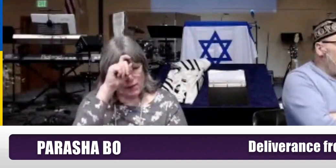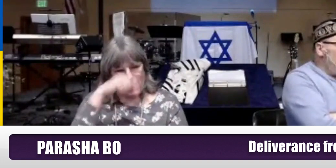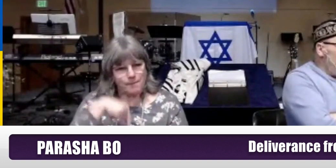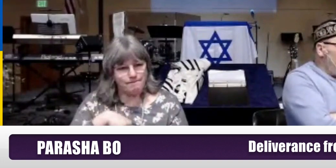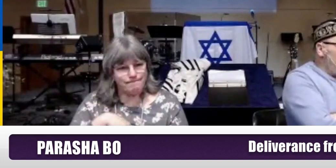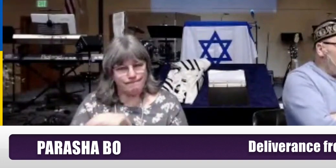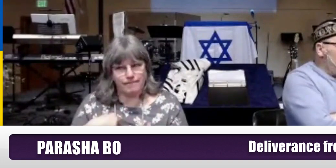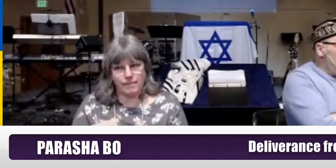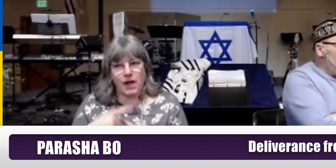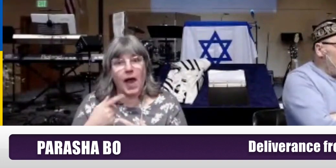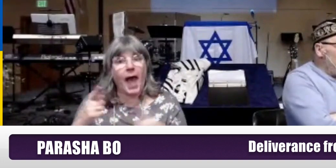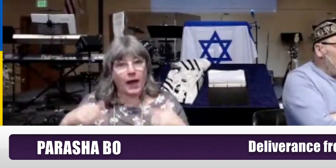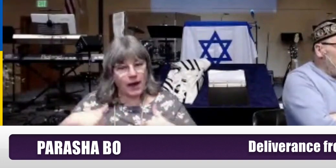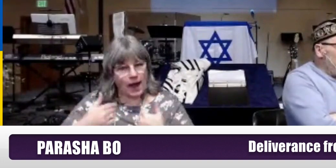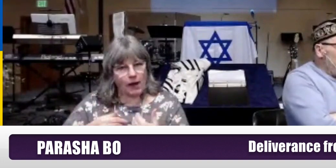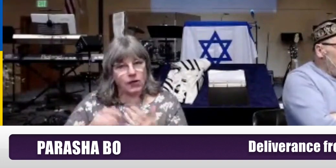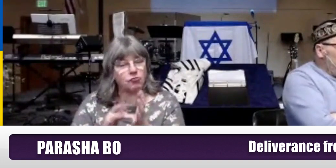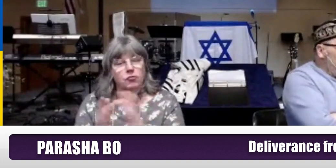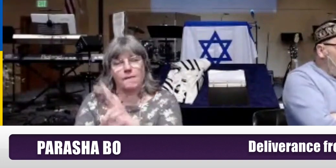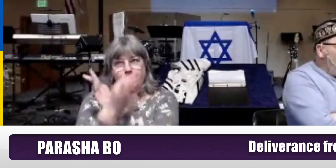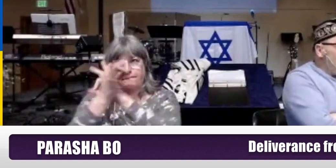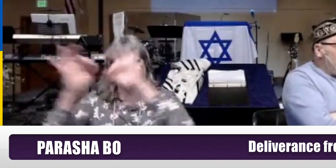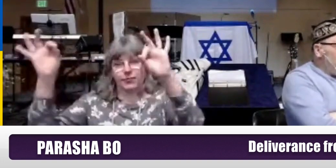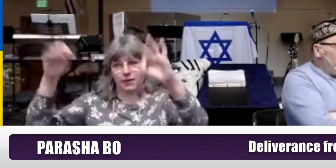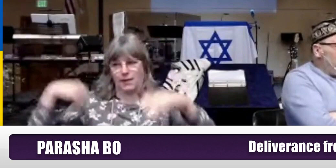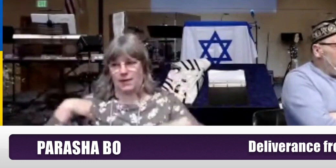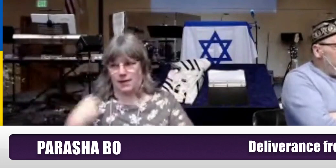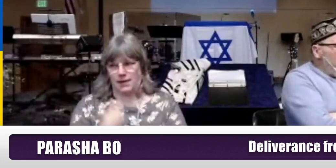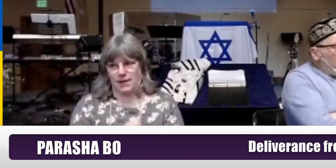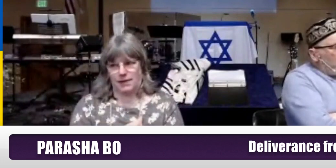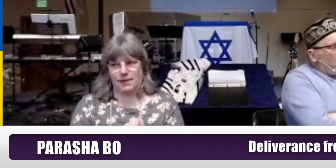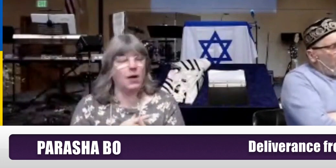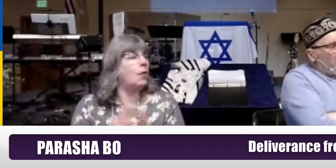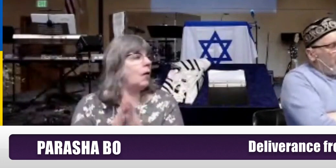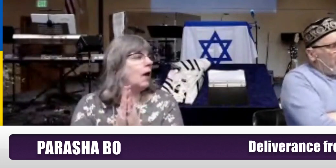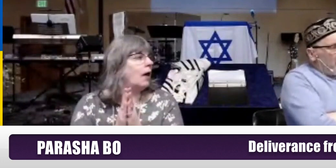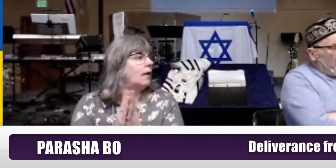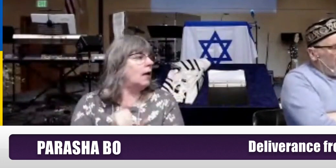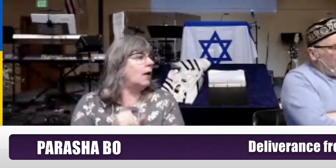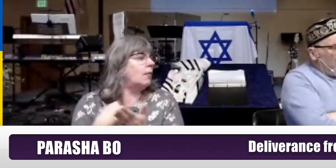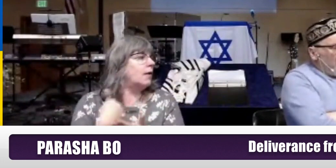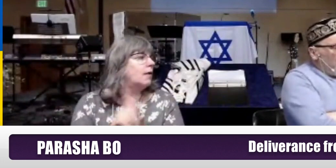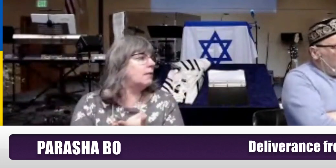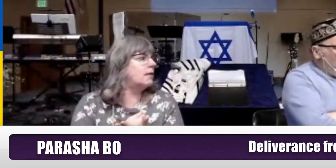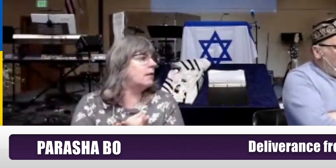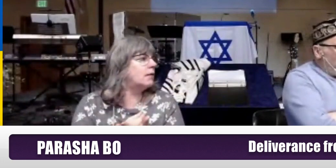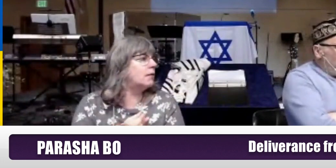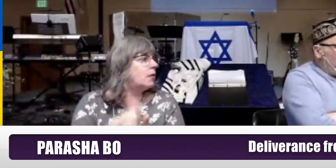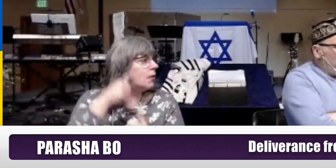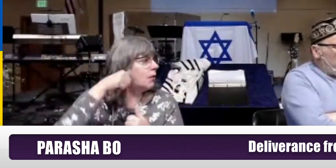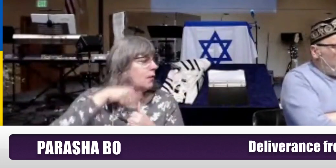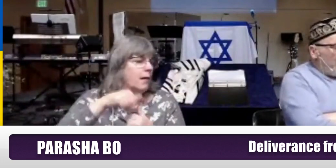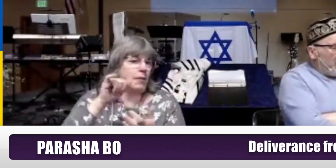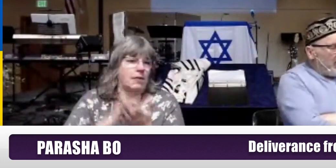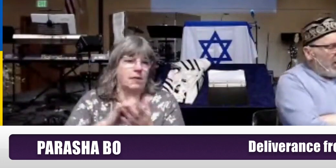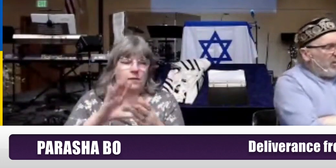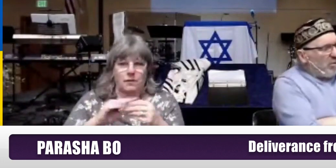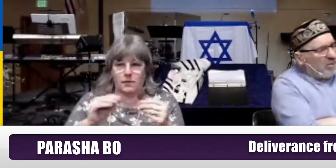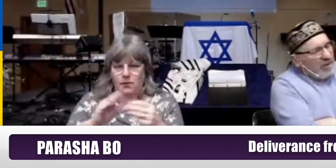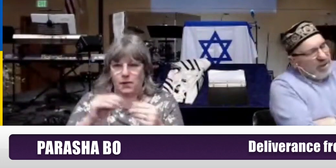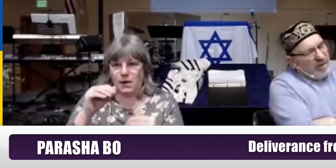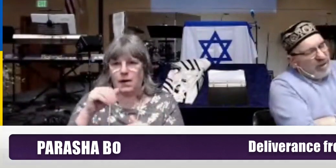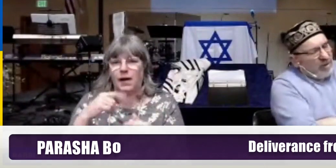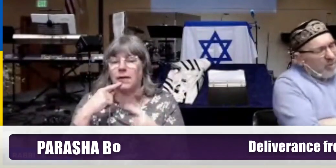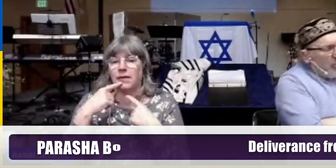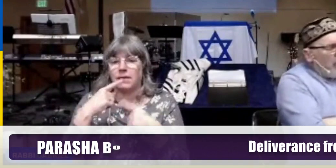story of deliverance. We ask that you help us always remember this story and say